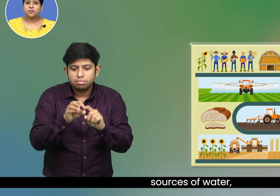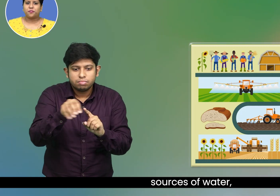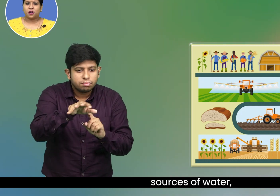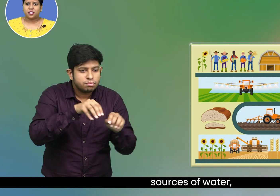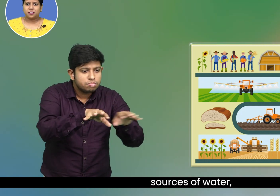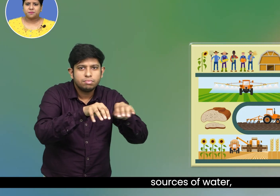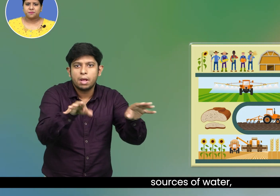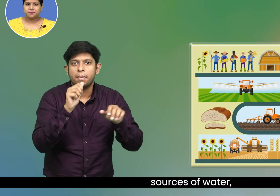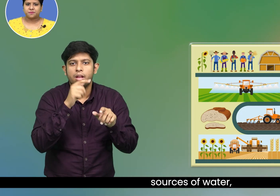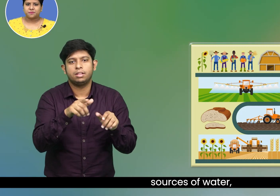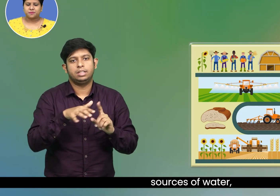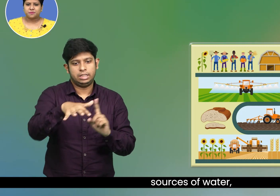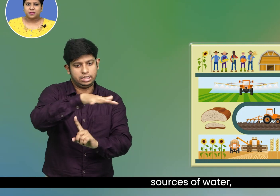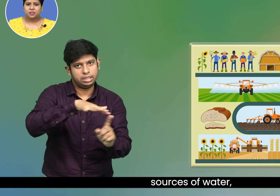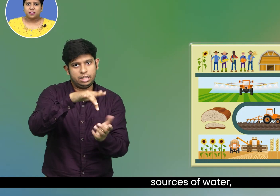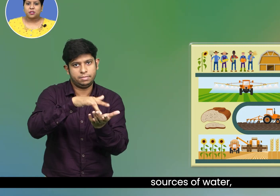sources of water,